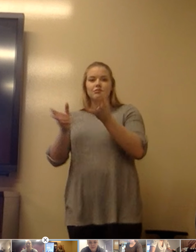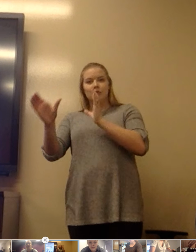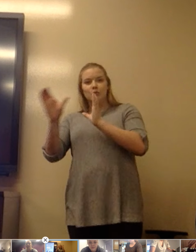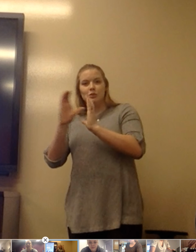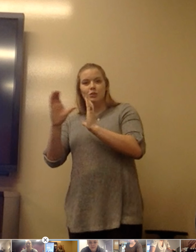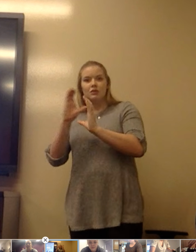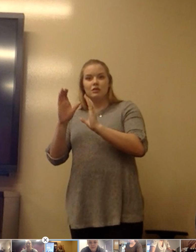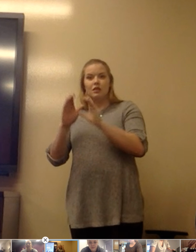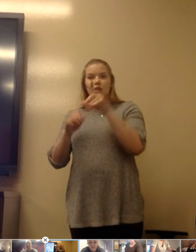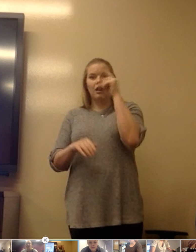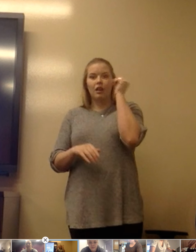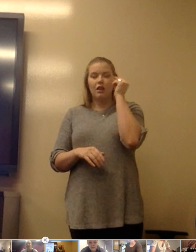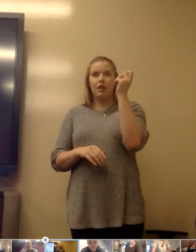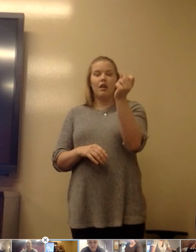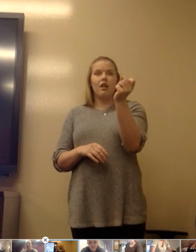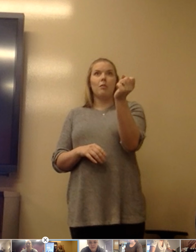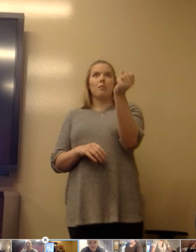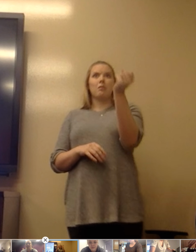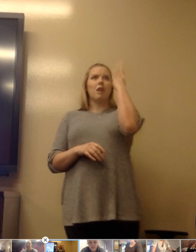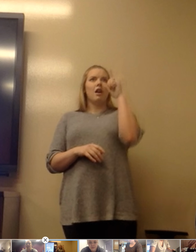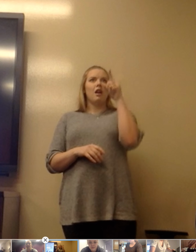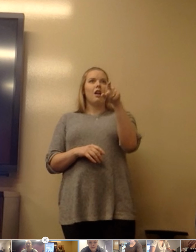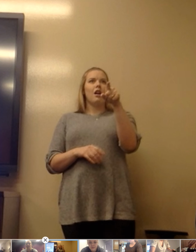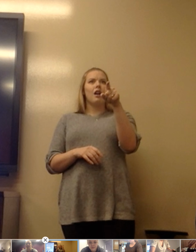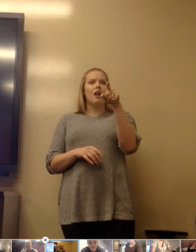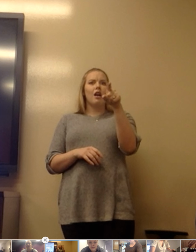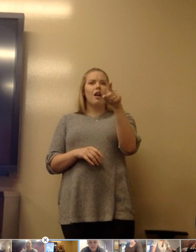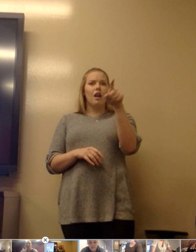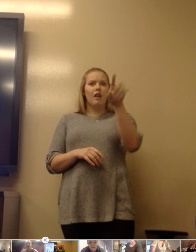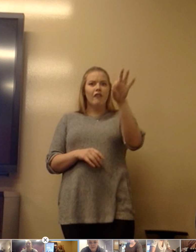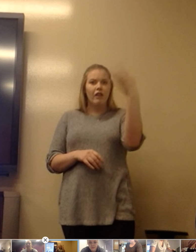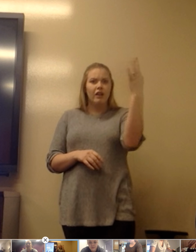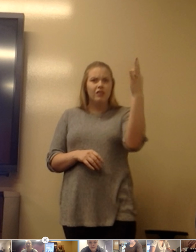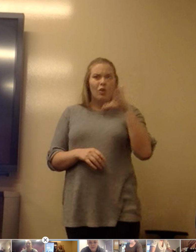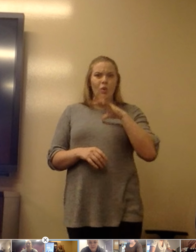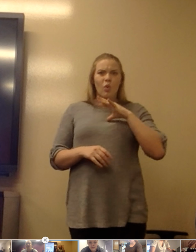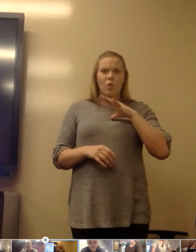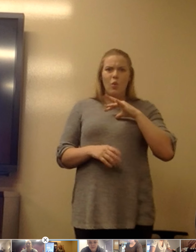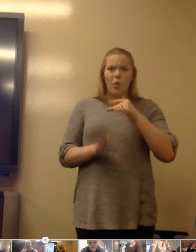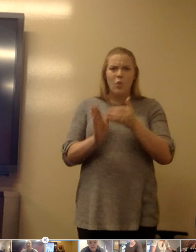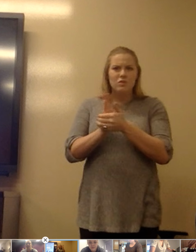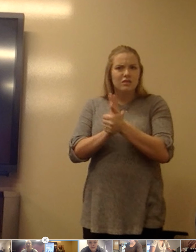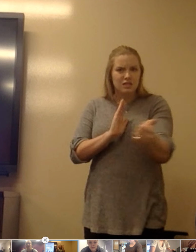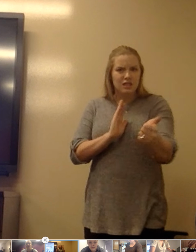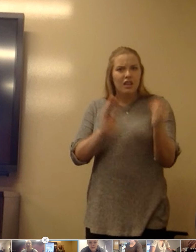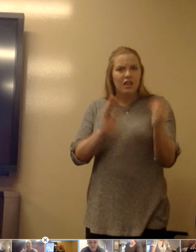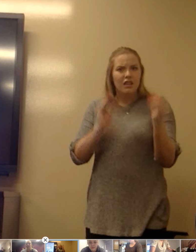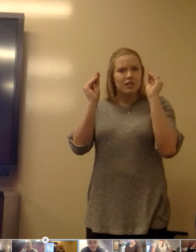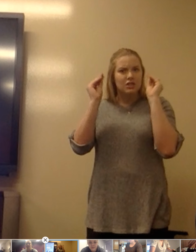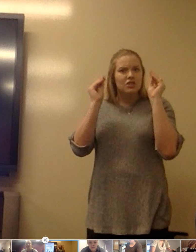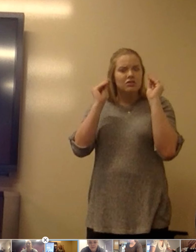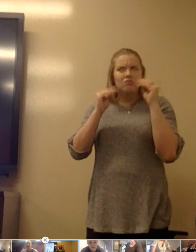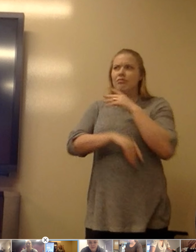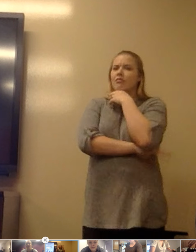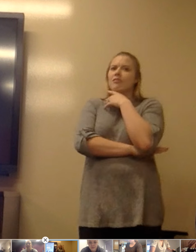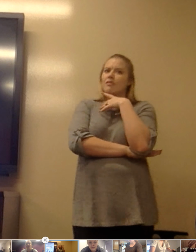doing a presentation on communication. And Gallaudet saw this, and he was fascinated by the skill of this